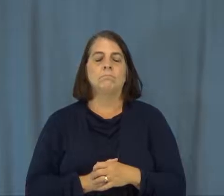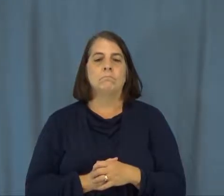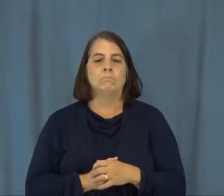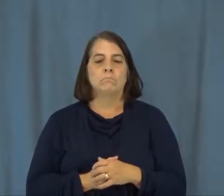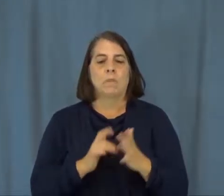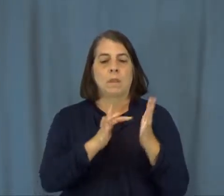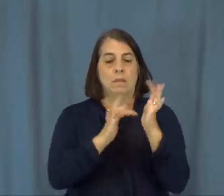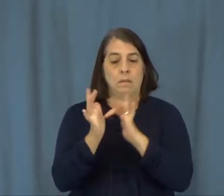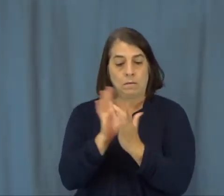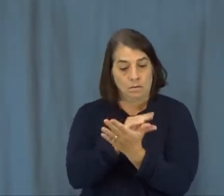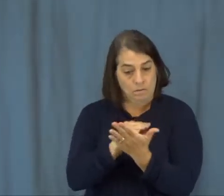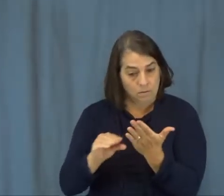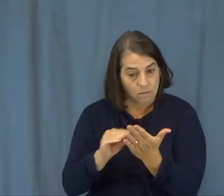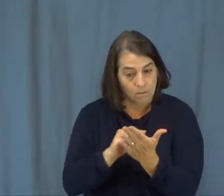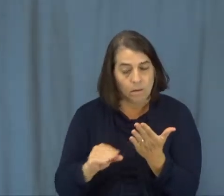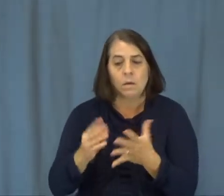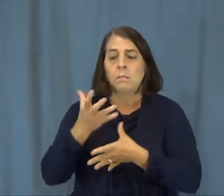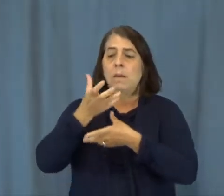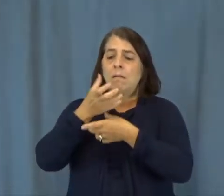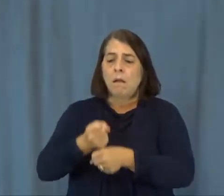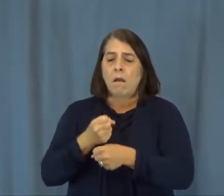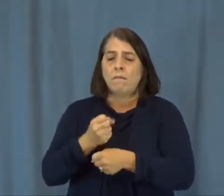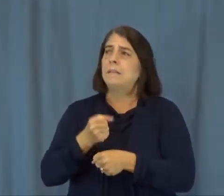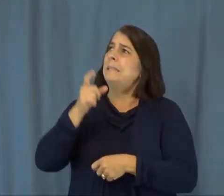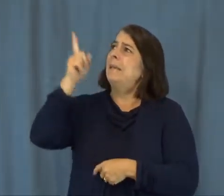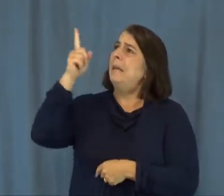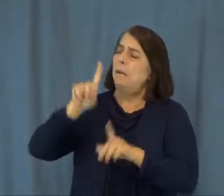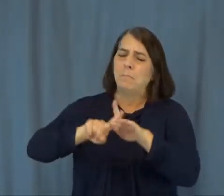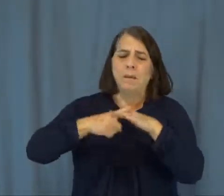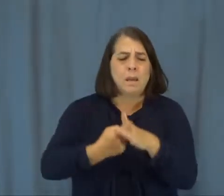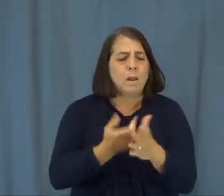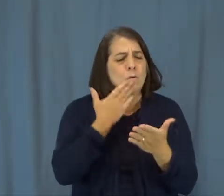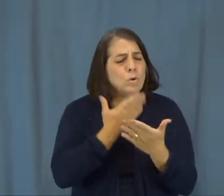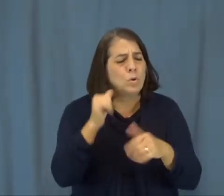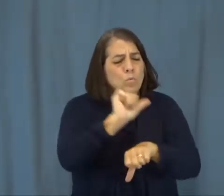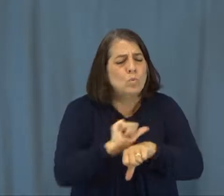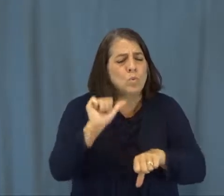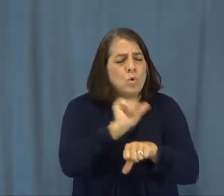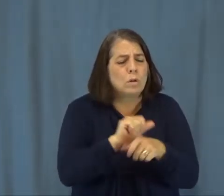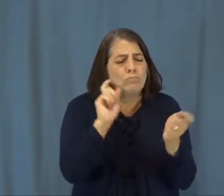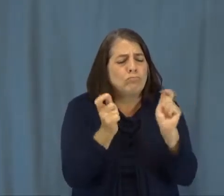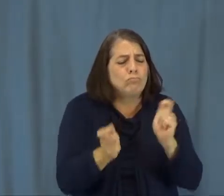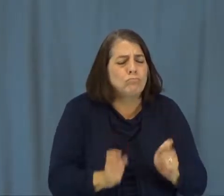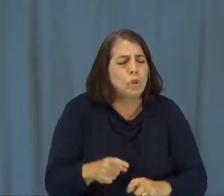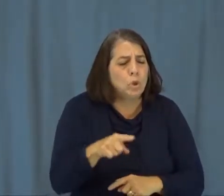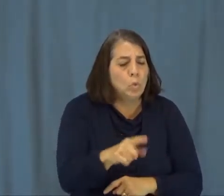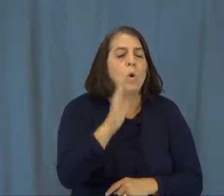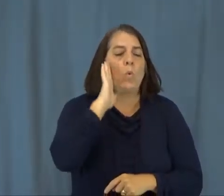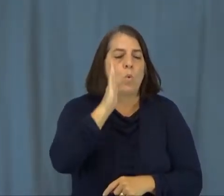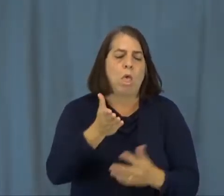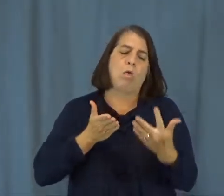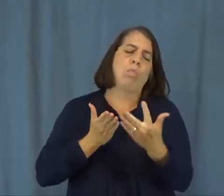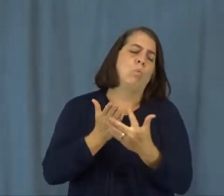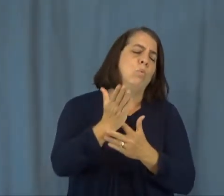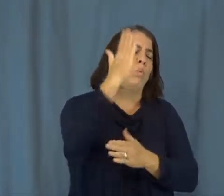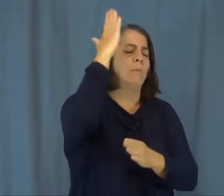who began a good work in you will carry it on to completion until the day